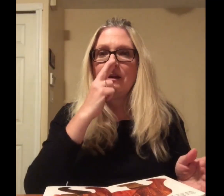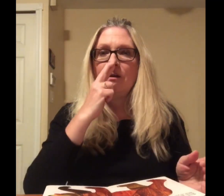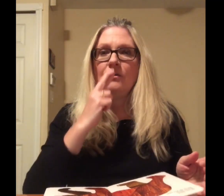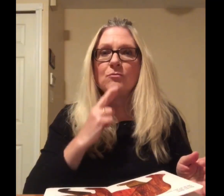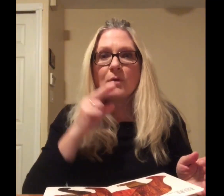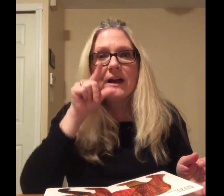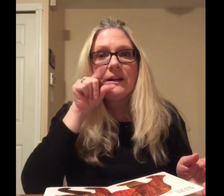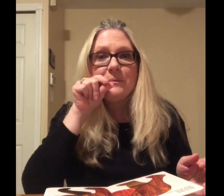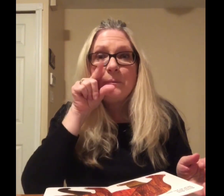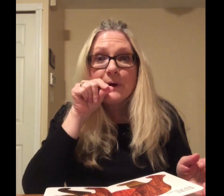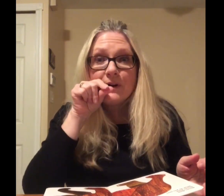Red